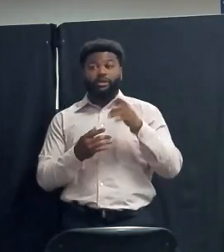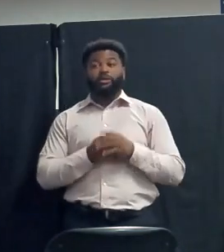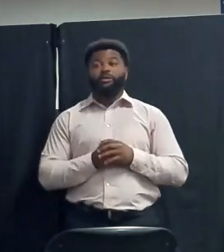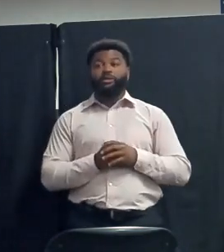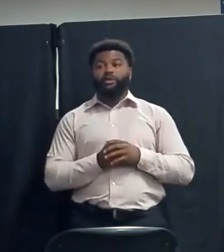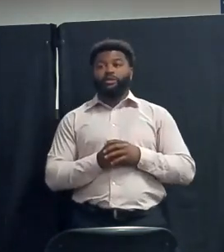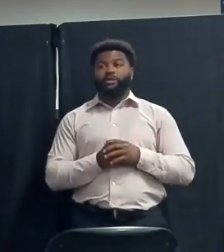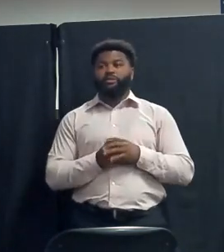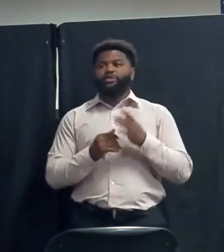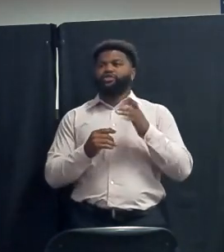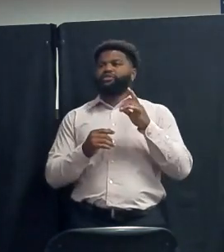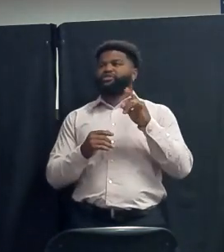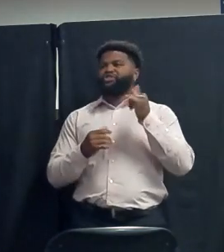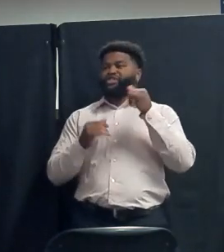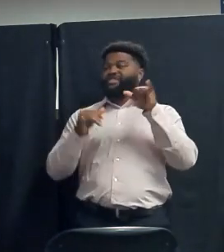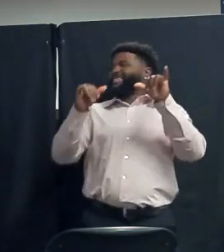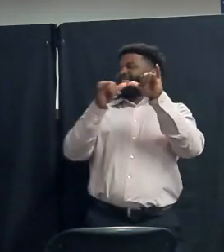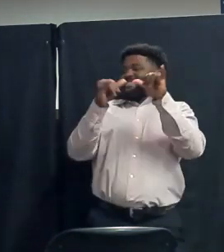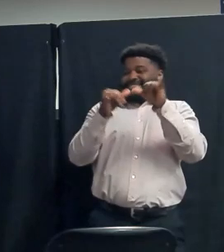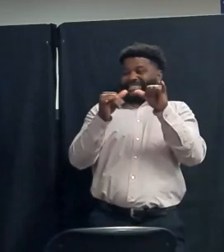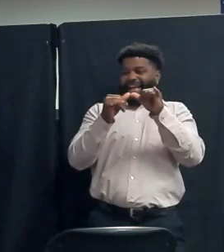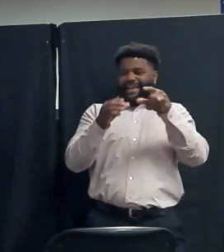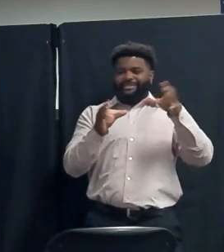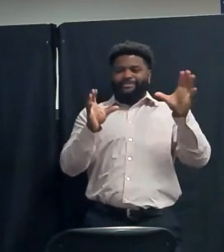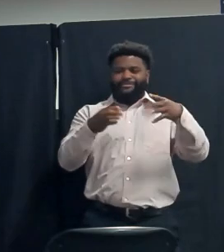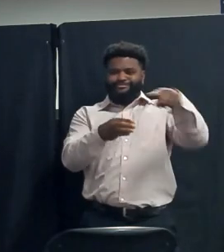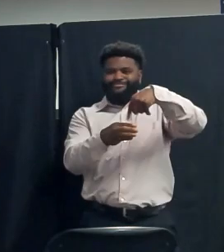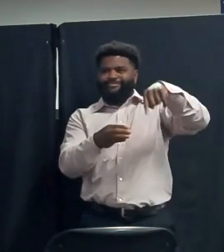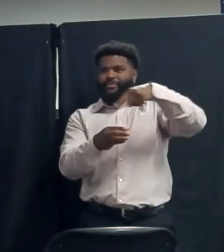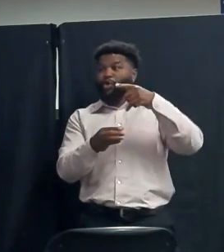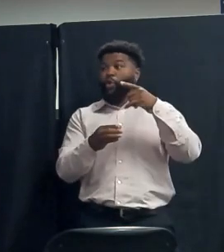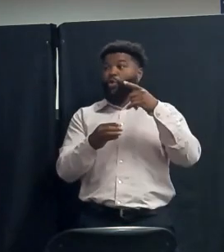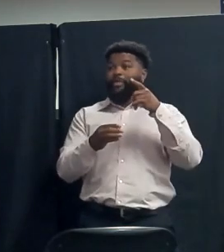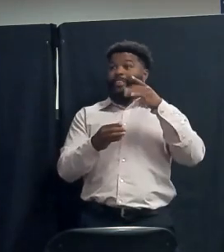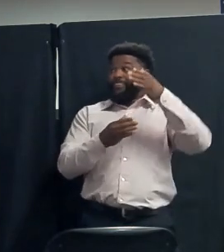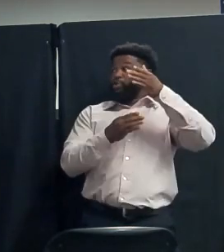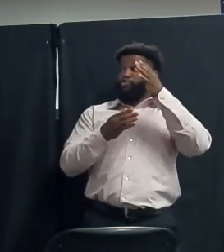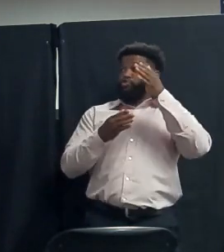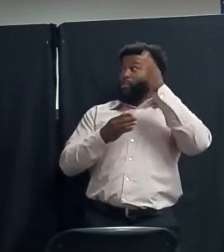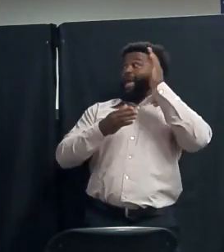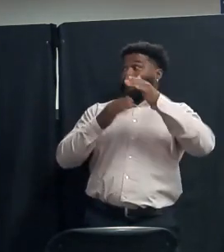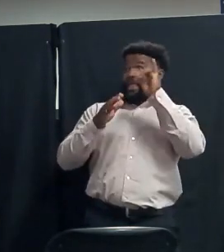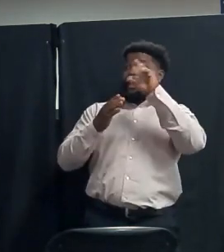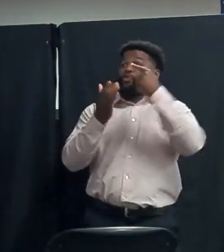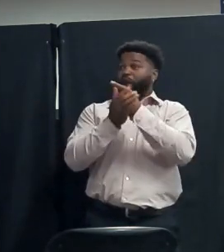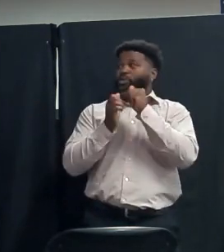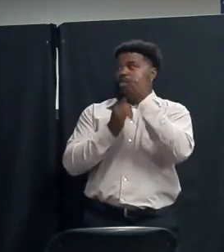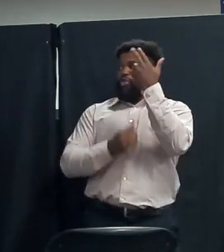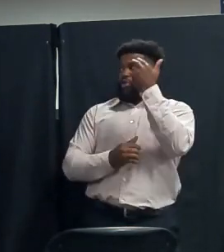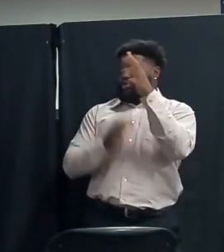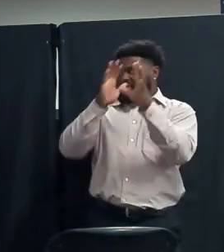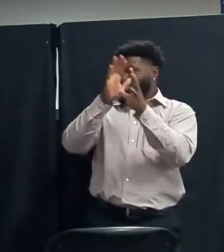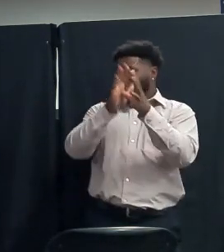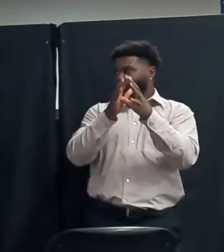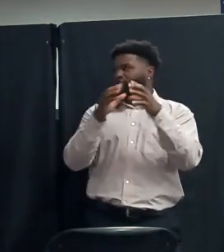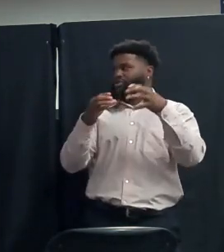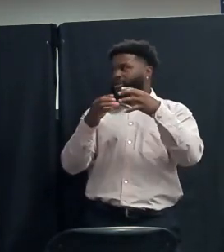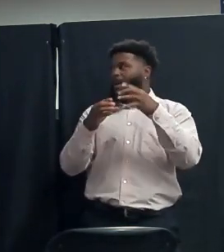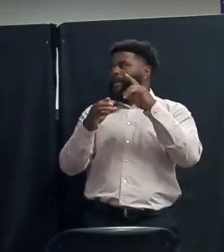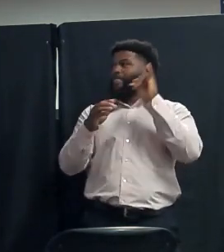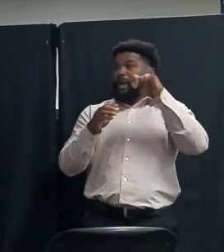was just the size of that cohort. In other words, that they ended with 13 seniors. At